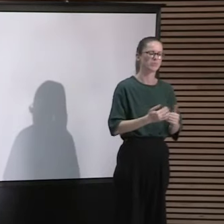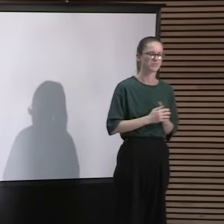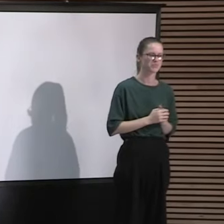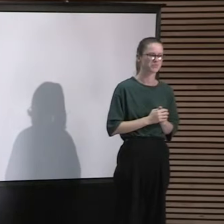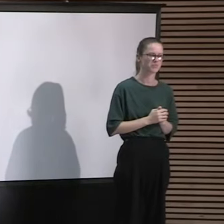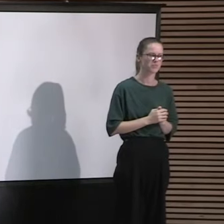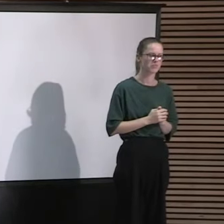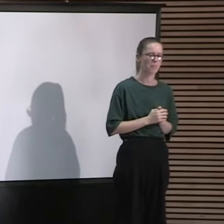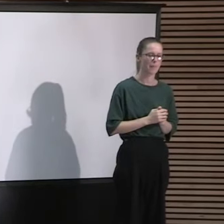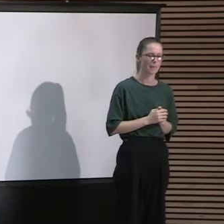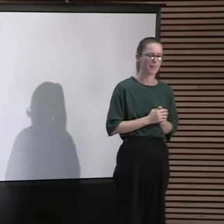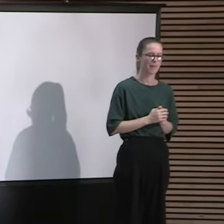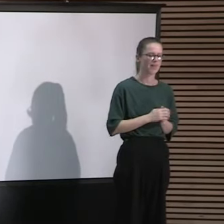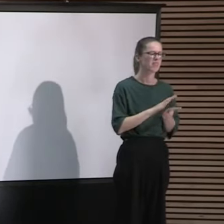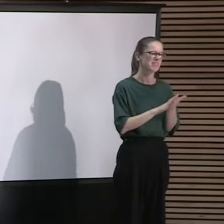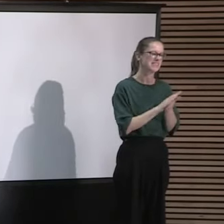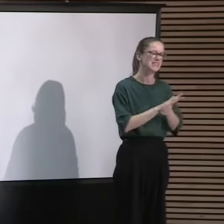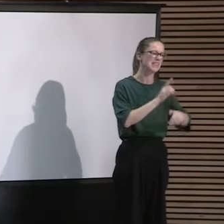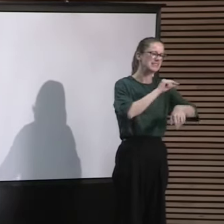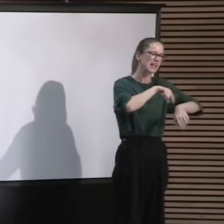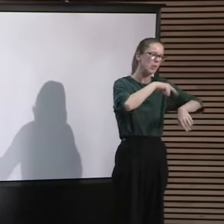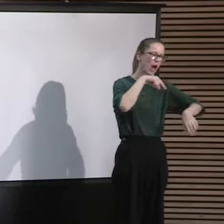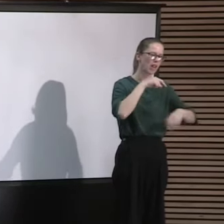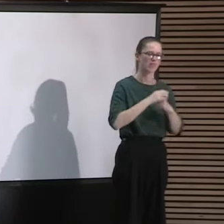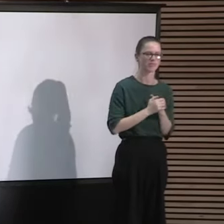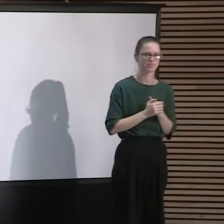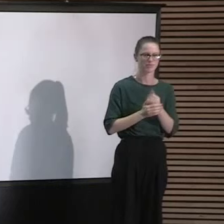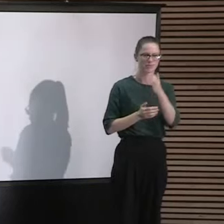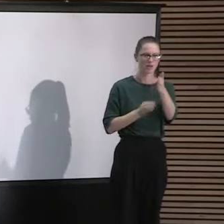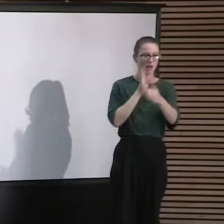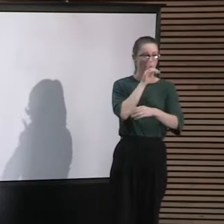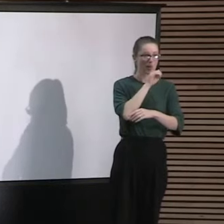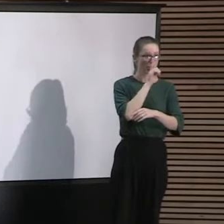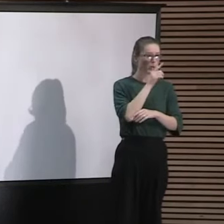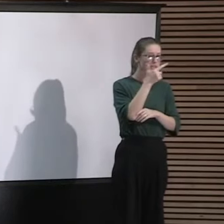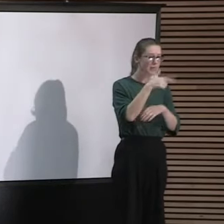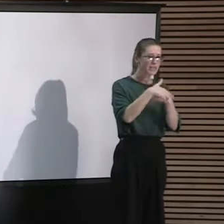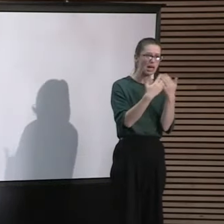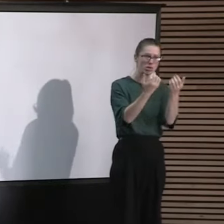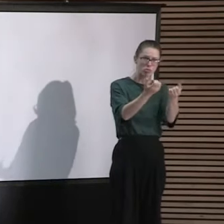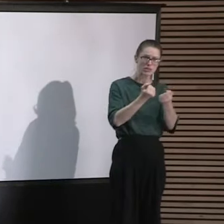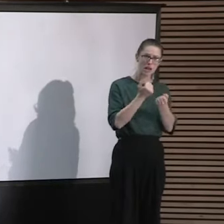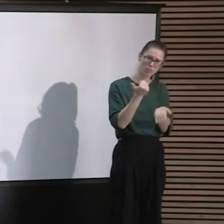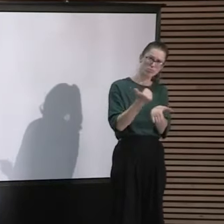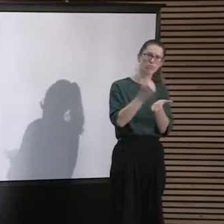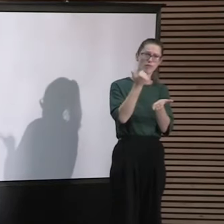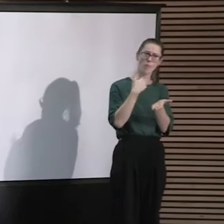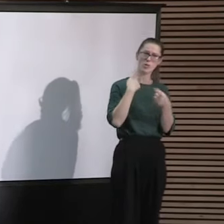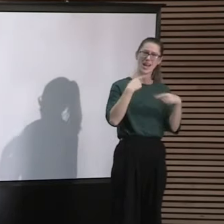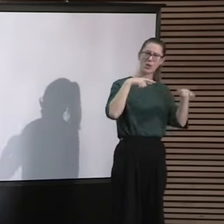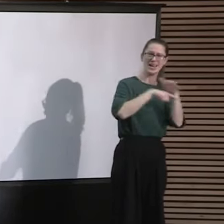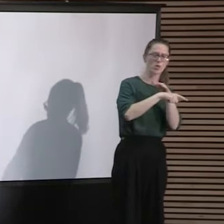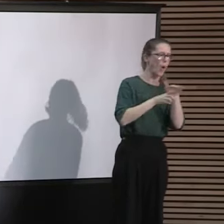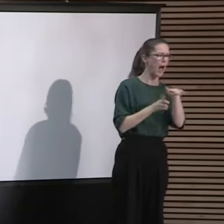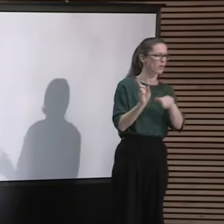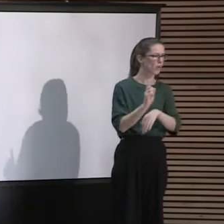that that will add a little bit of time. We're getting reports that it's sort of up to 7 days. Is that appropriate given the